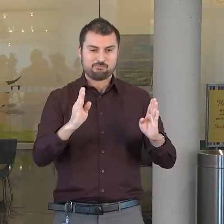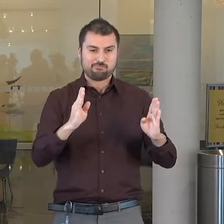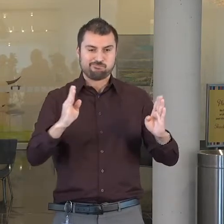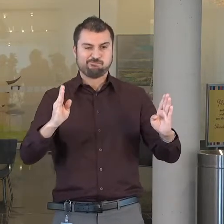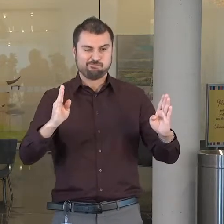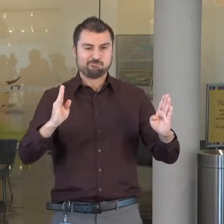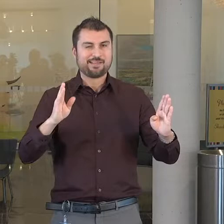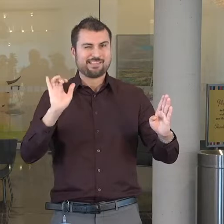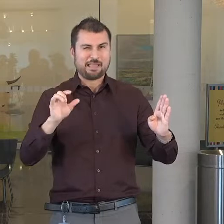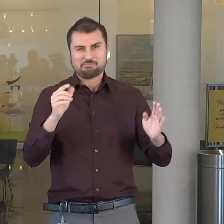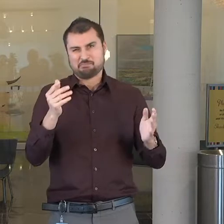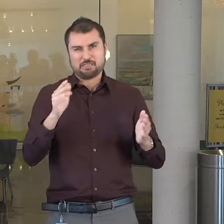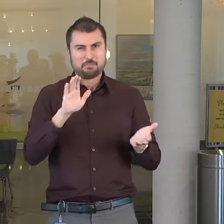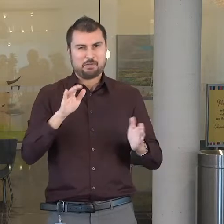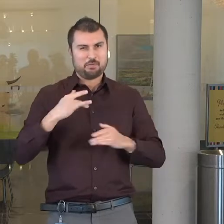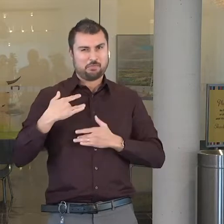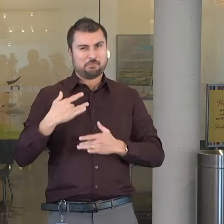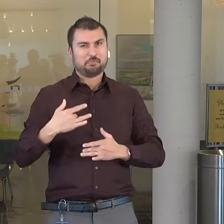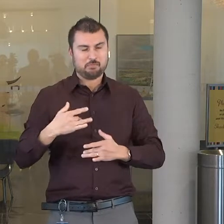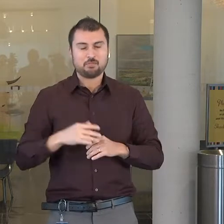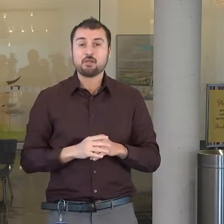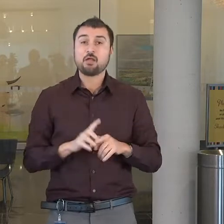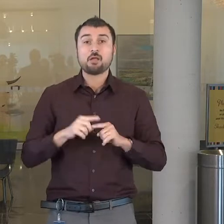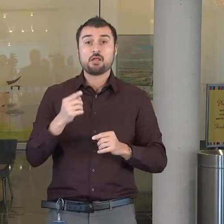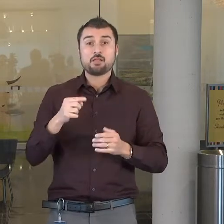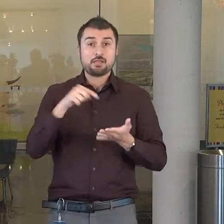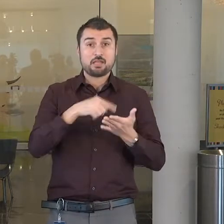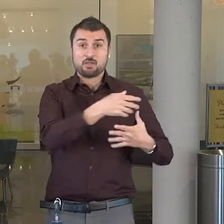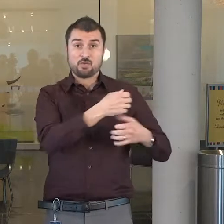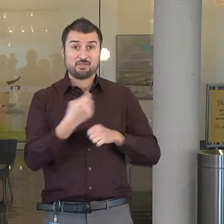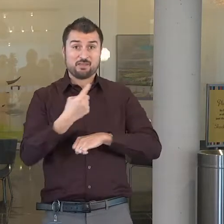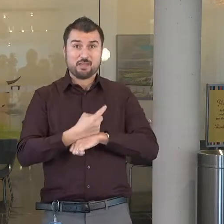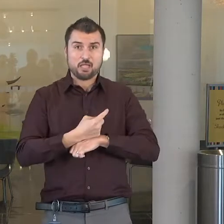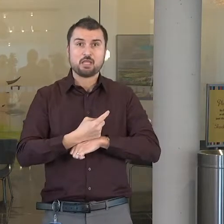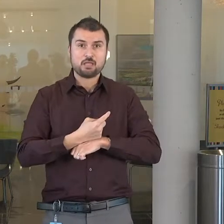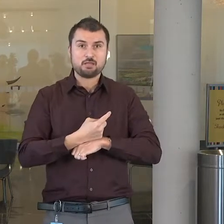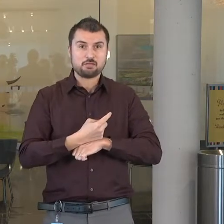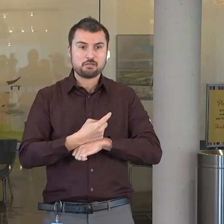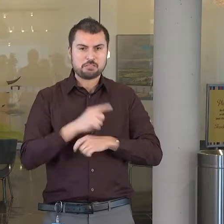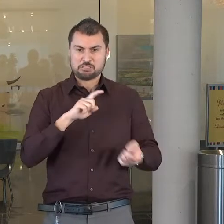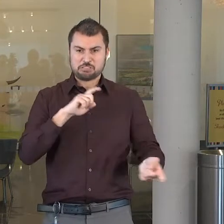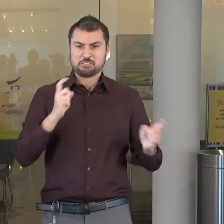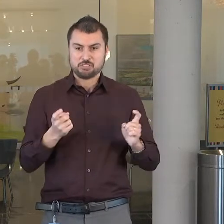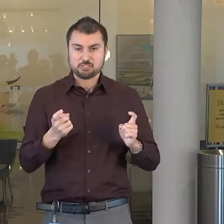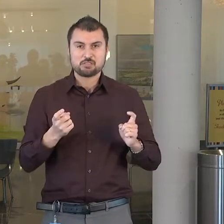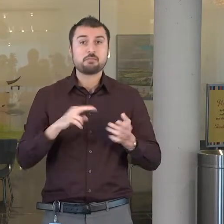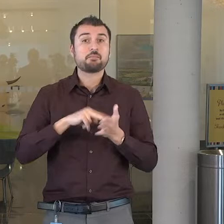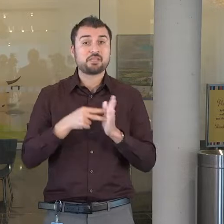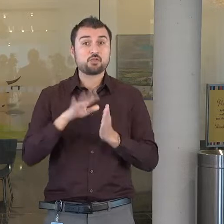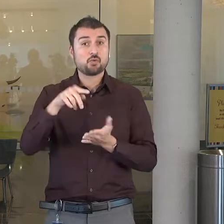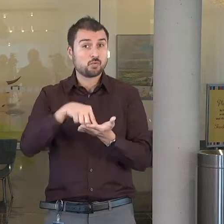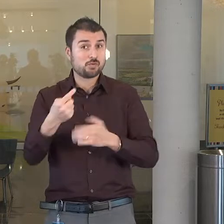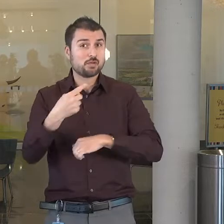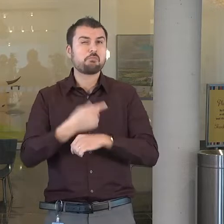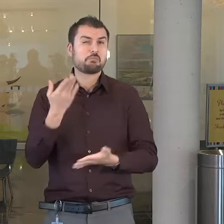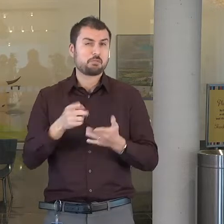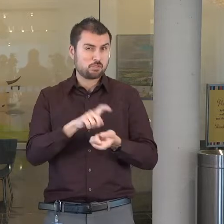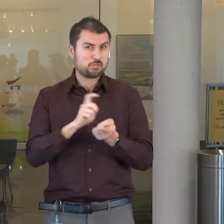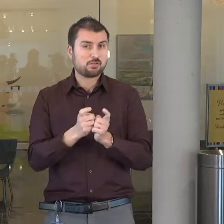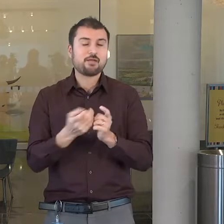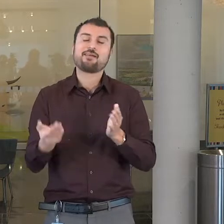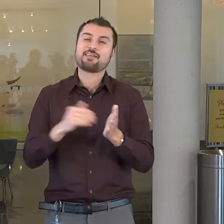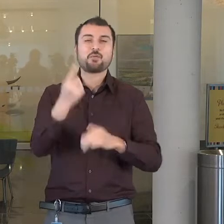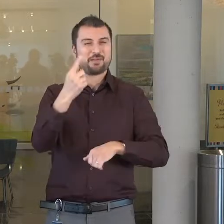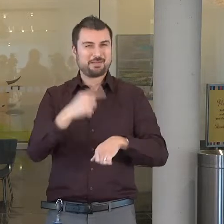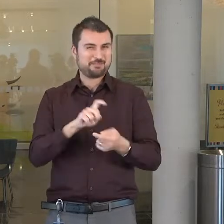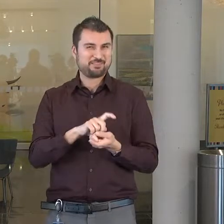is the day that you receive the bill might change, which would in turn change when the bill is due. So this is a one-time change again for the bill